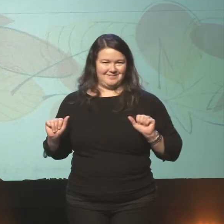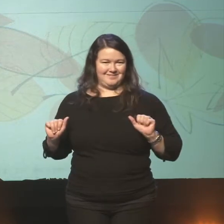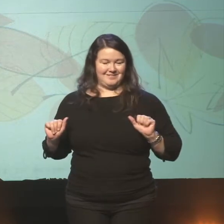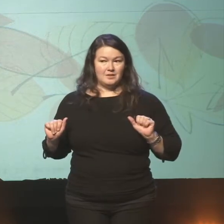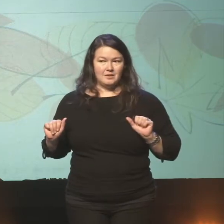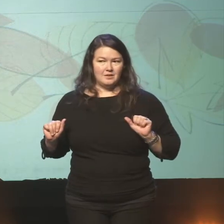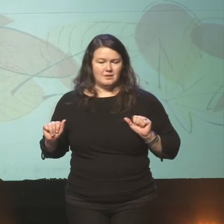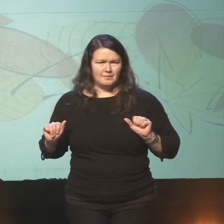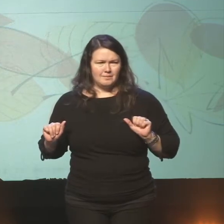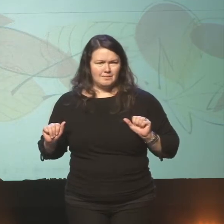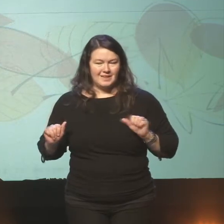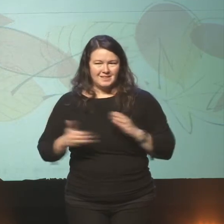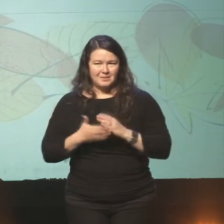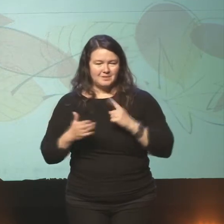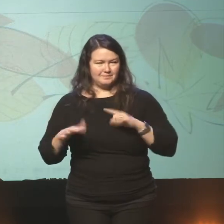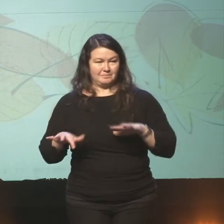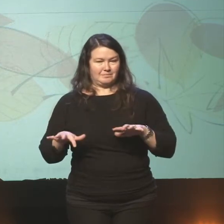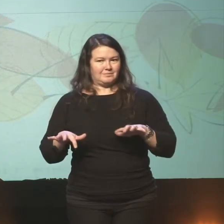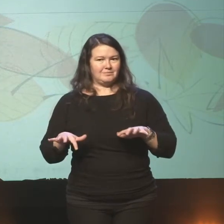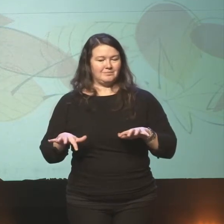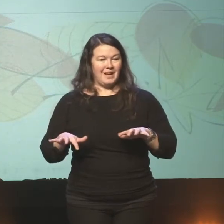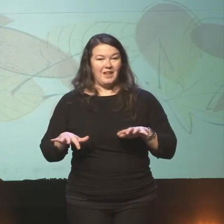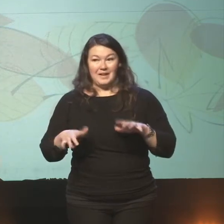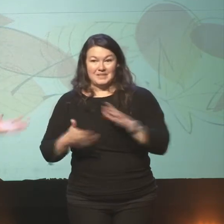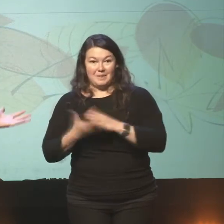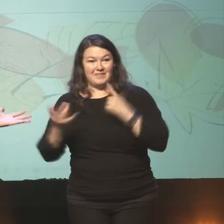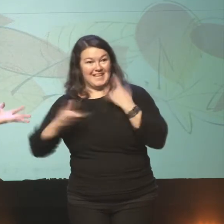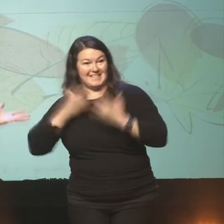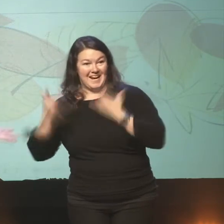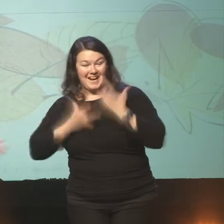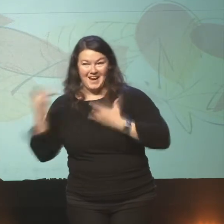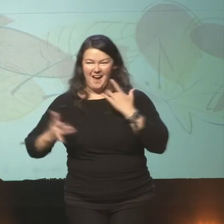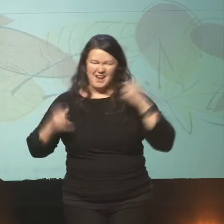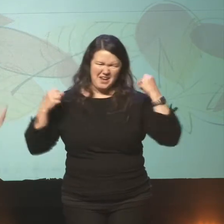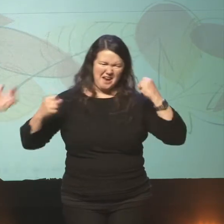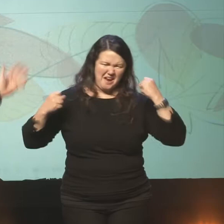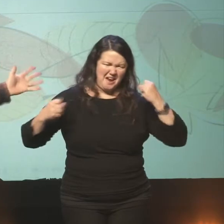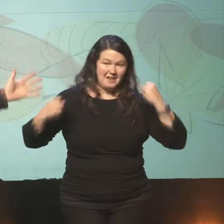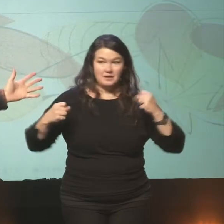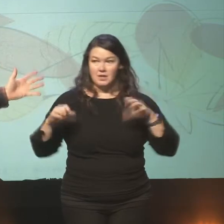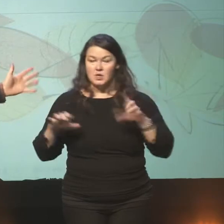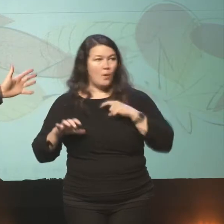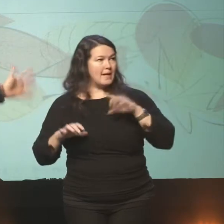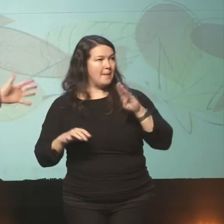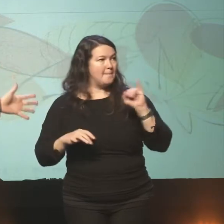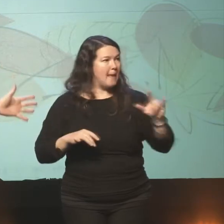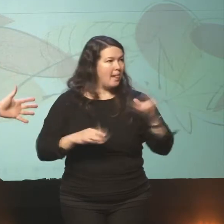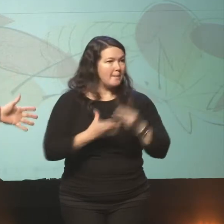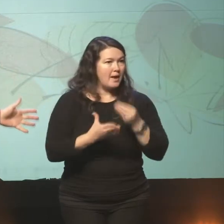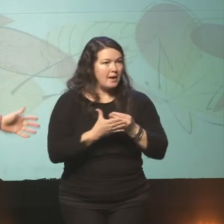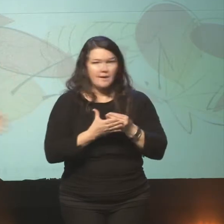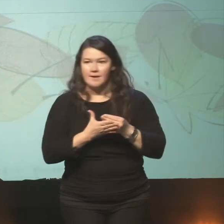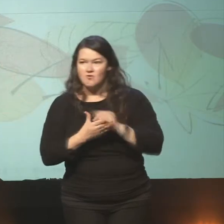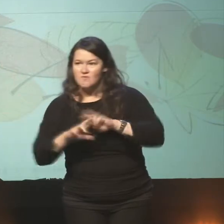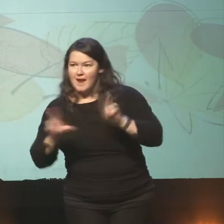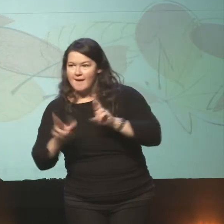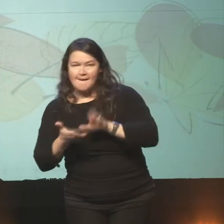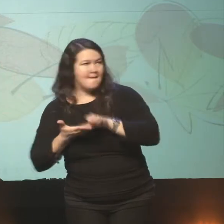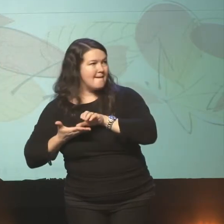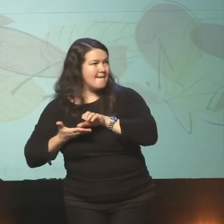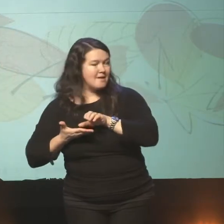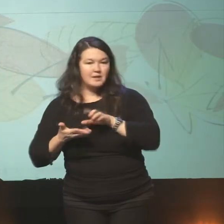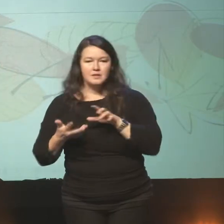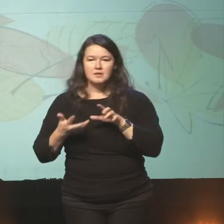Right? Some of us in the room, we just got super excited. We're like, yes, that sounds awesome. Do I need bail money or not? What are we doing, right?